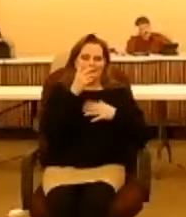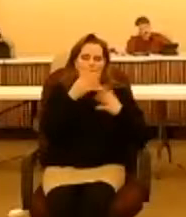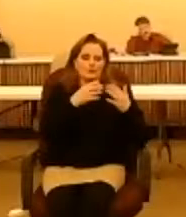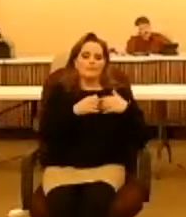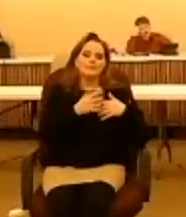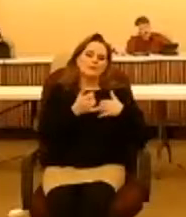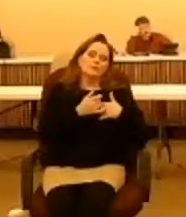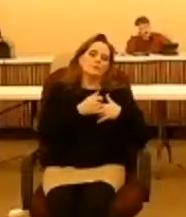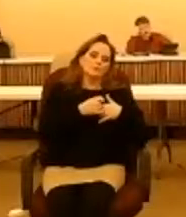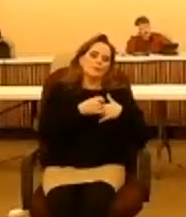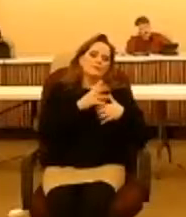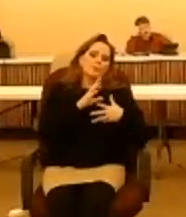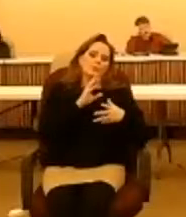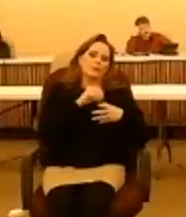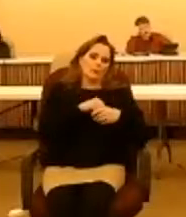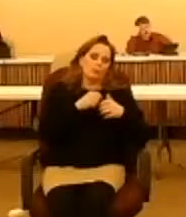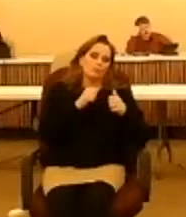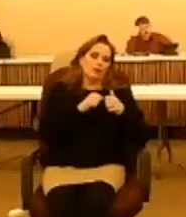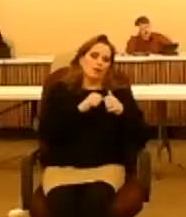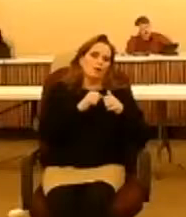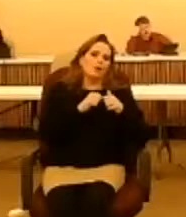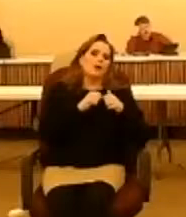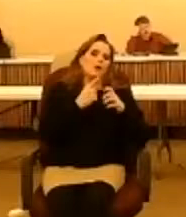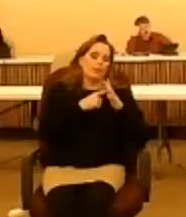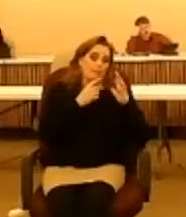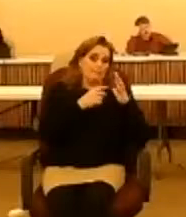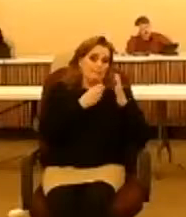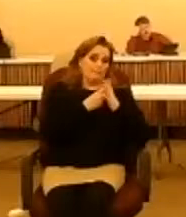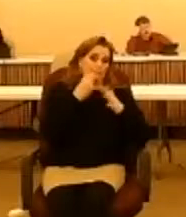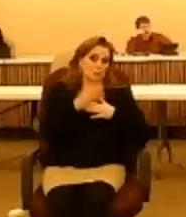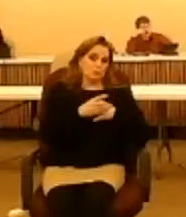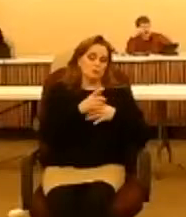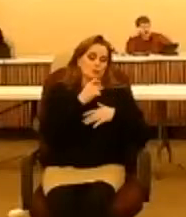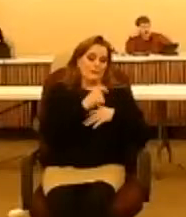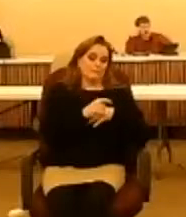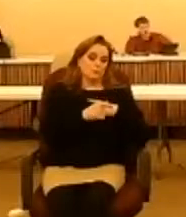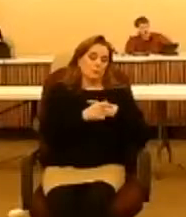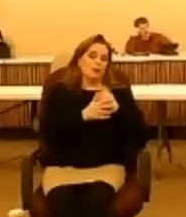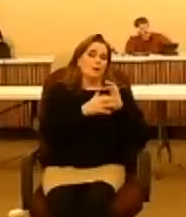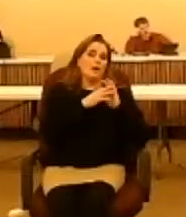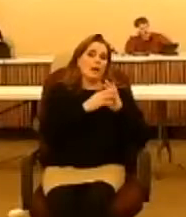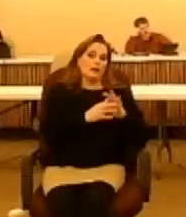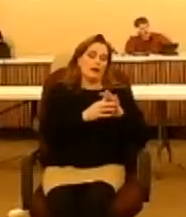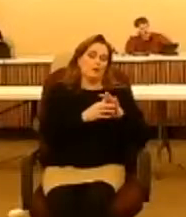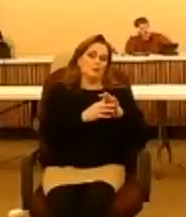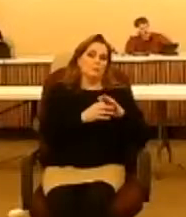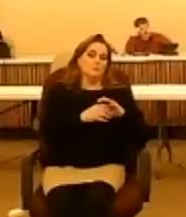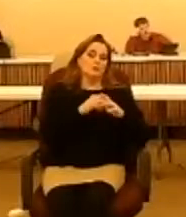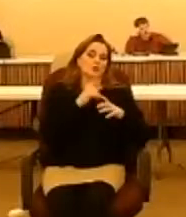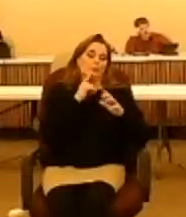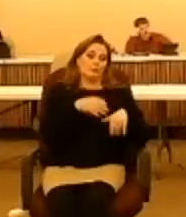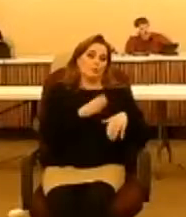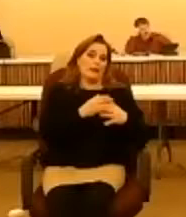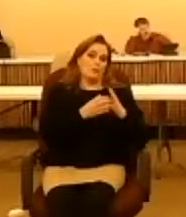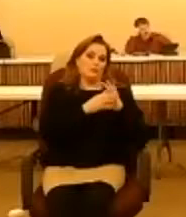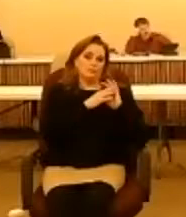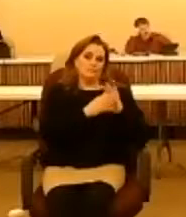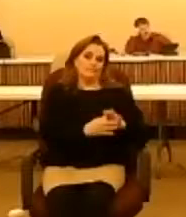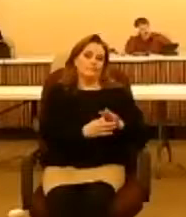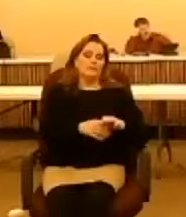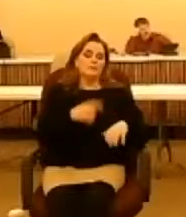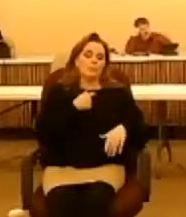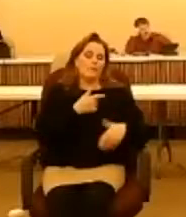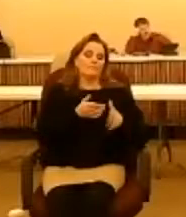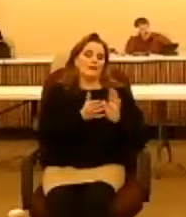under the purchase regulations, it has to allow for piggybacking, and there's a number of things that have to be in there. Okay. So I've asked